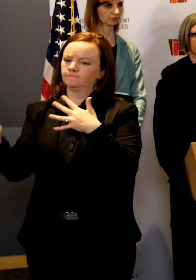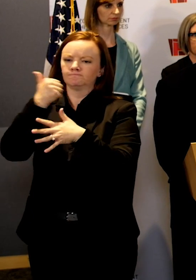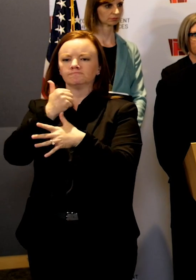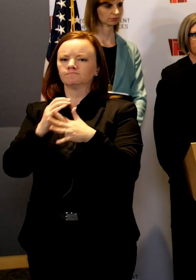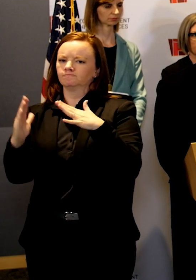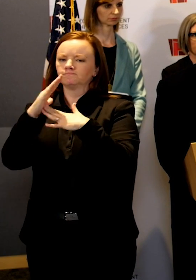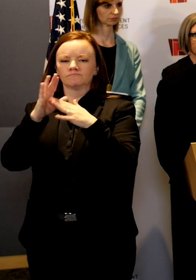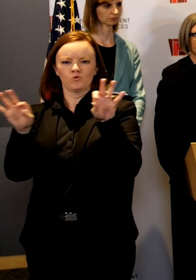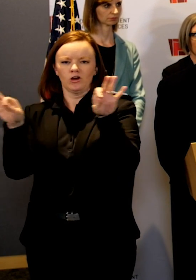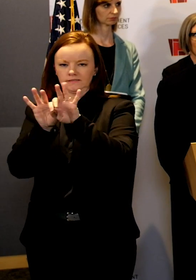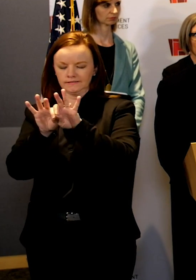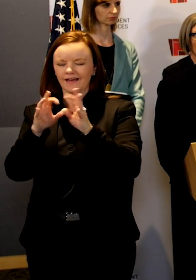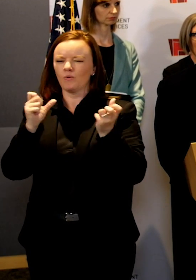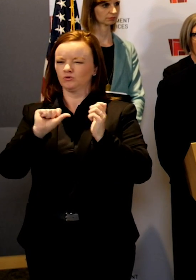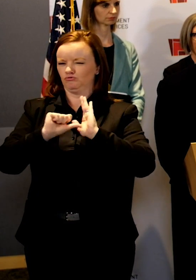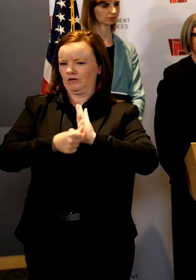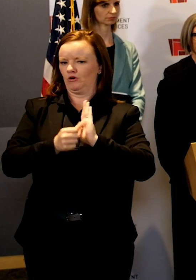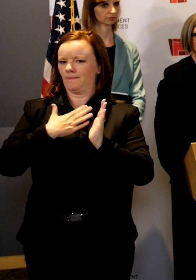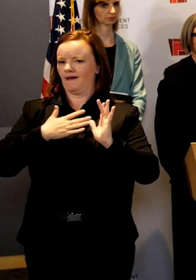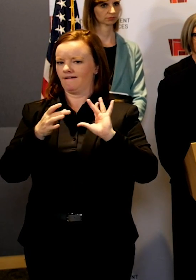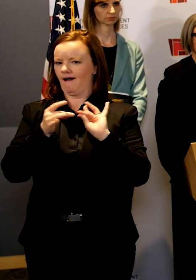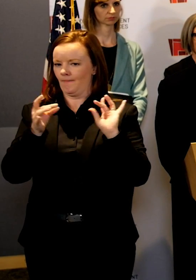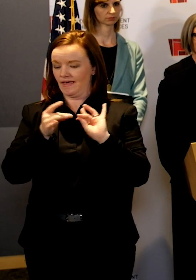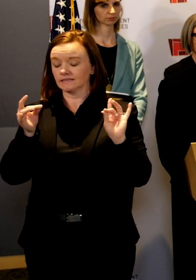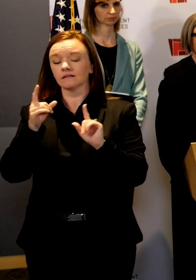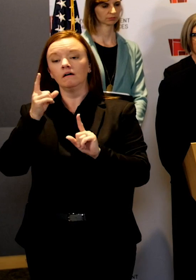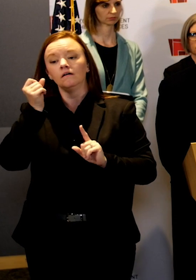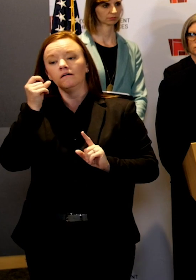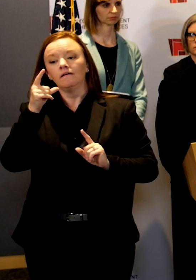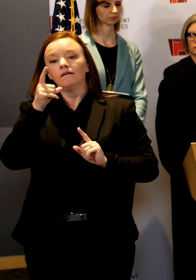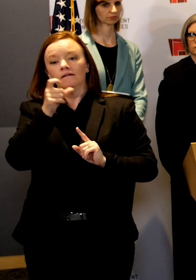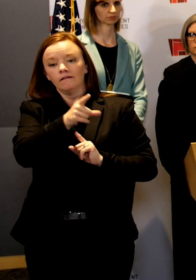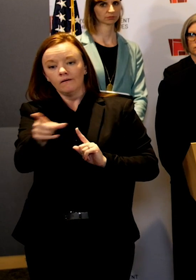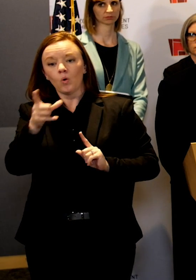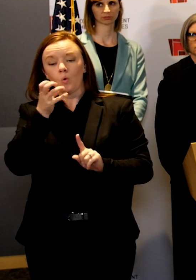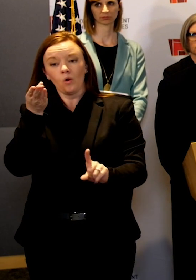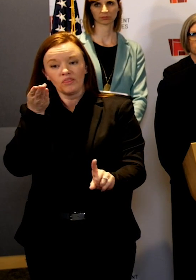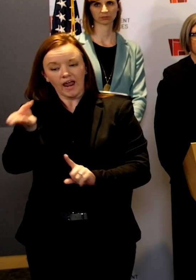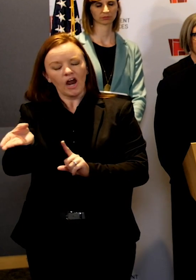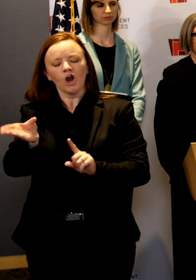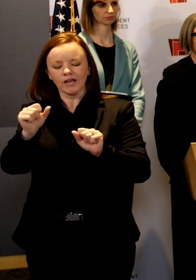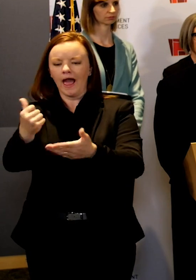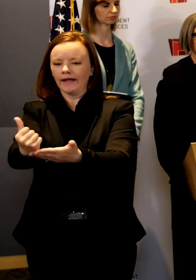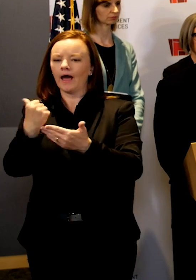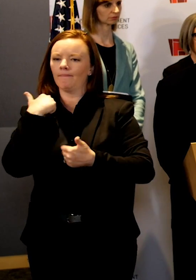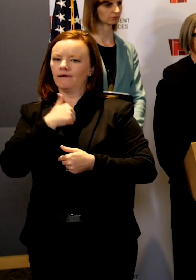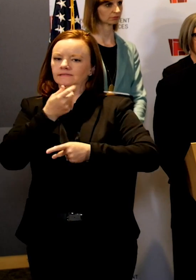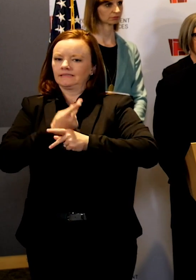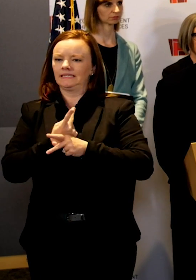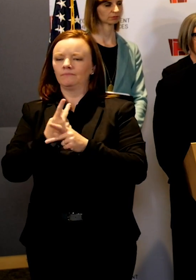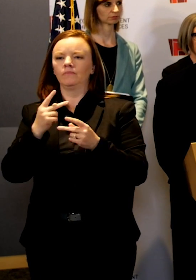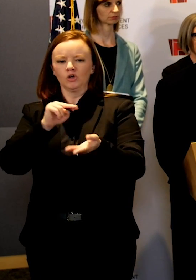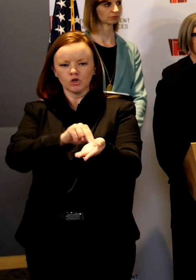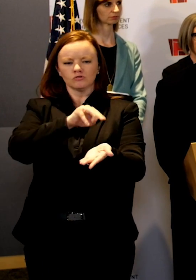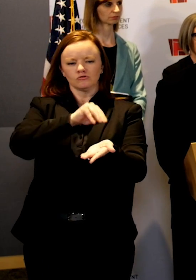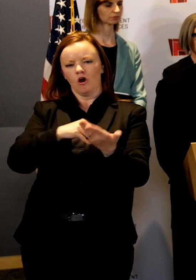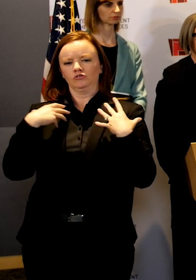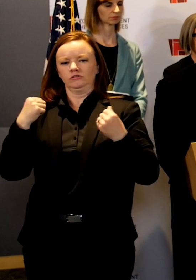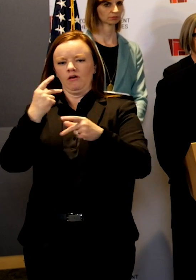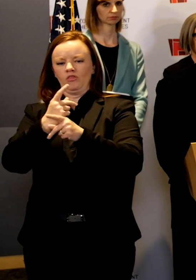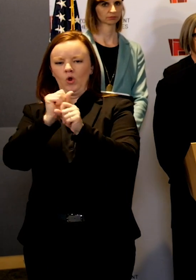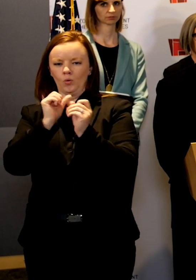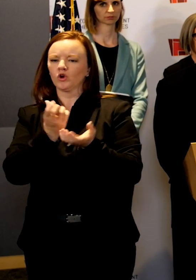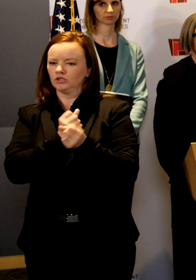made earlier, because all of you that are out there can help us keep our healthcare workers safe, both at Banner Health as well as the other healthcare organizations